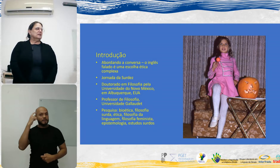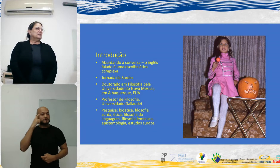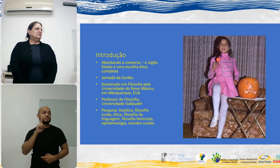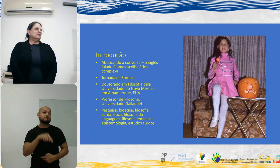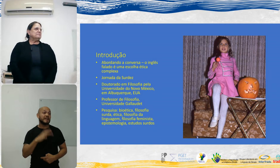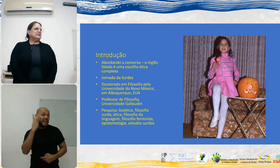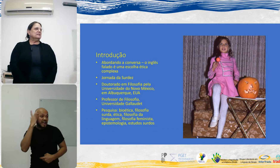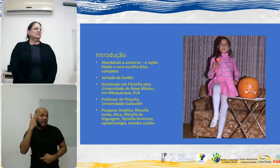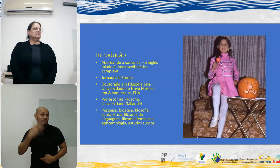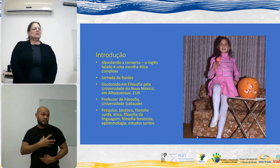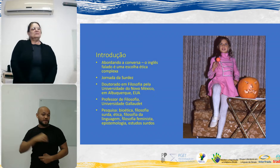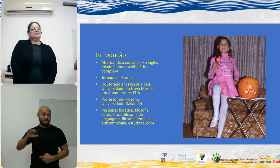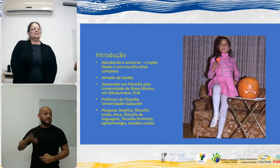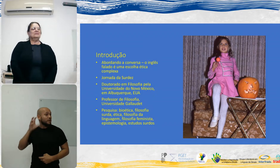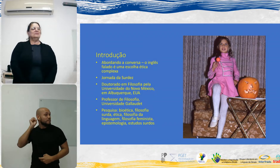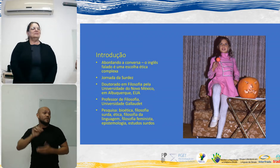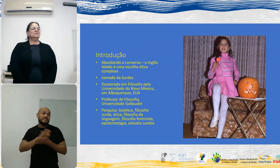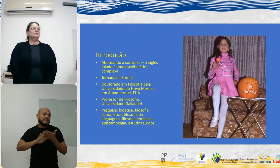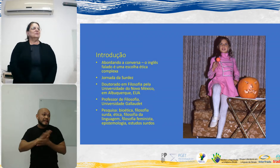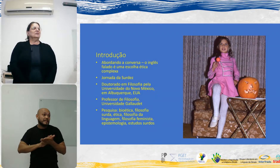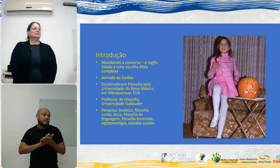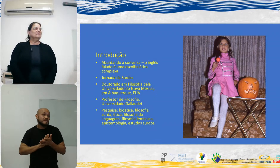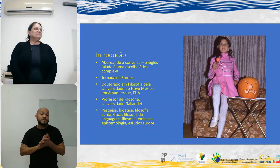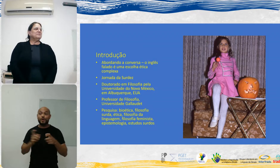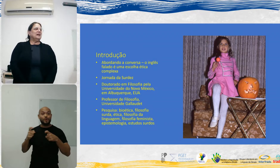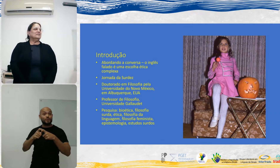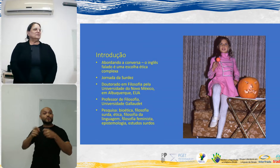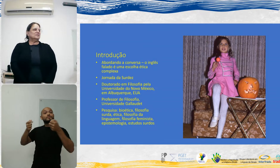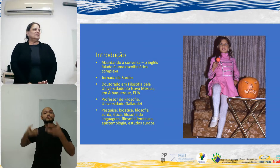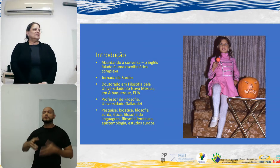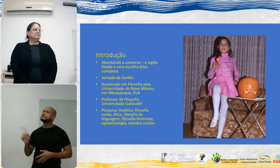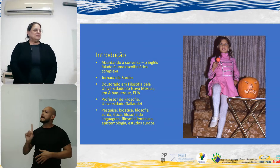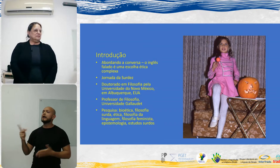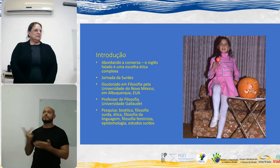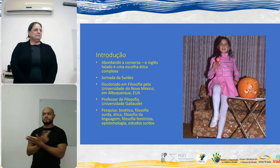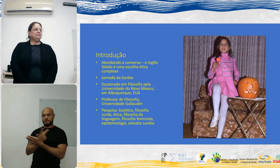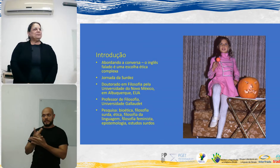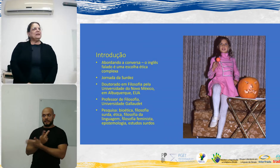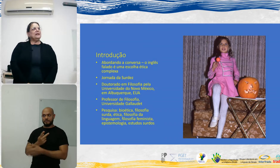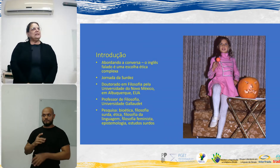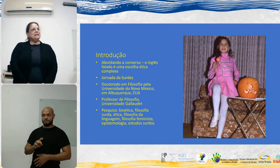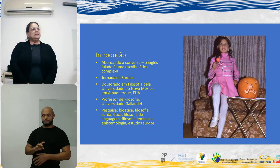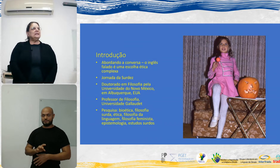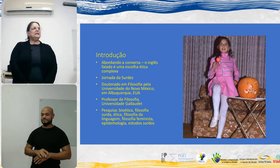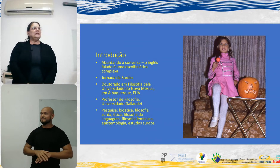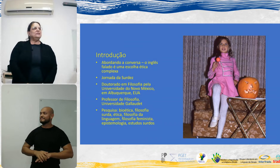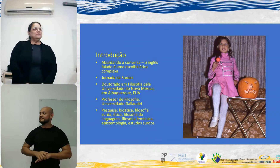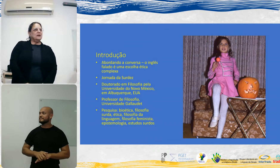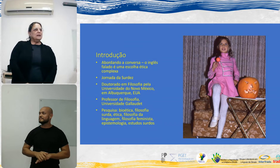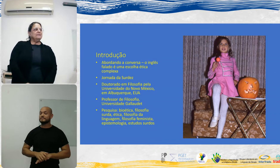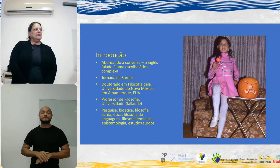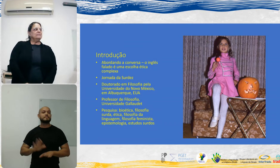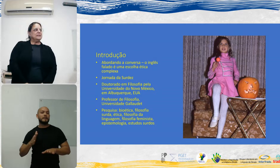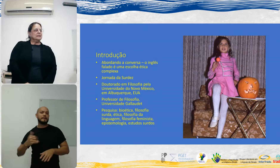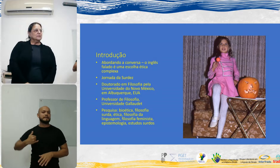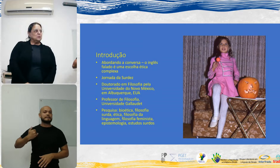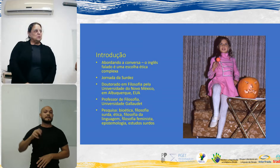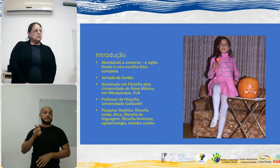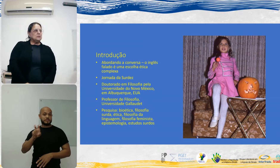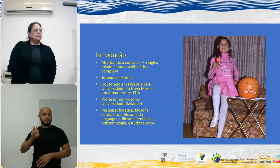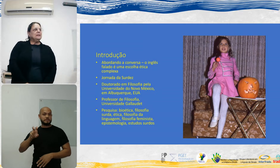is not hearing me. And the doctor said, no, you're wrong, and just dismissed her. And then age 5, I